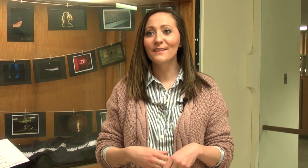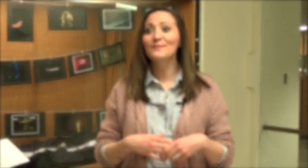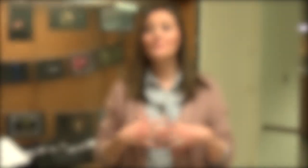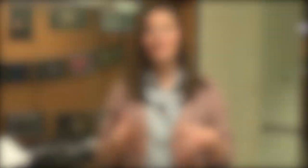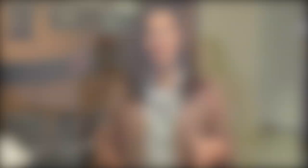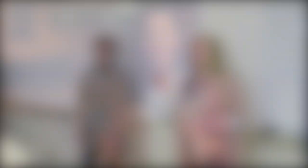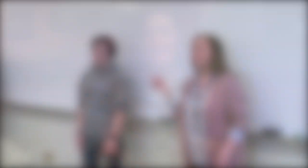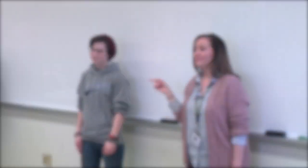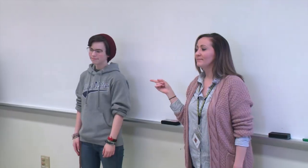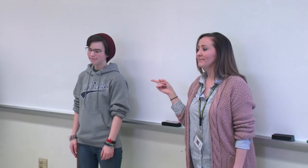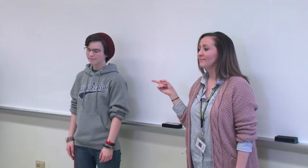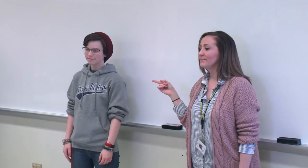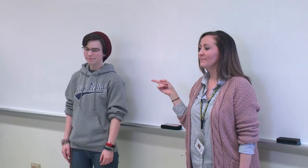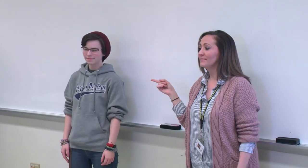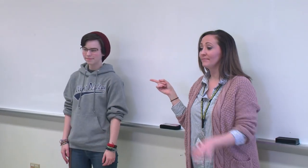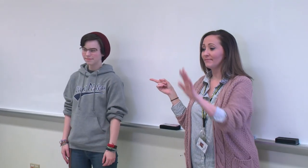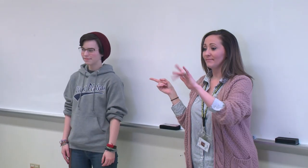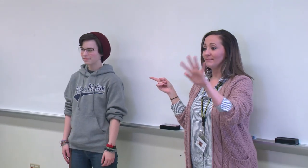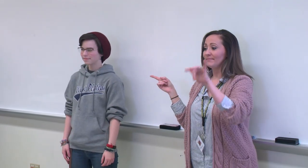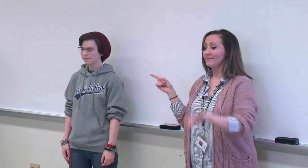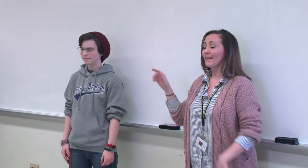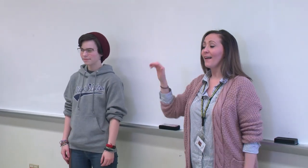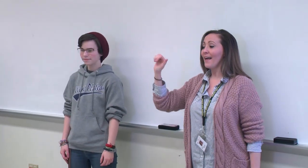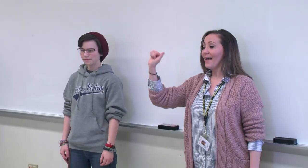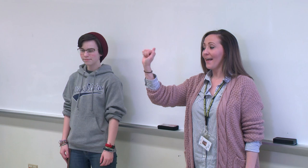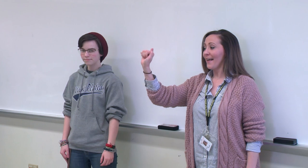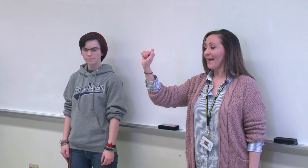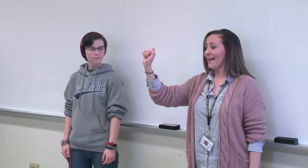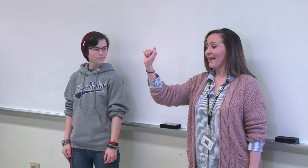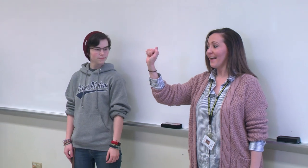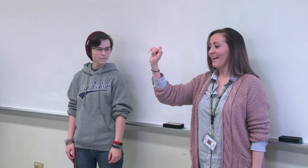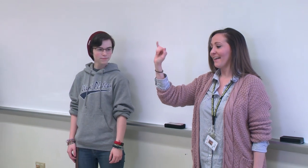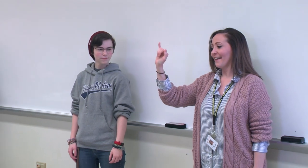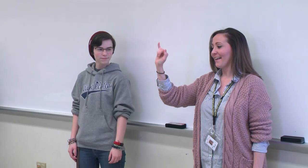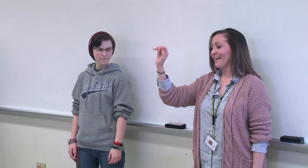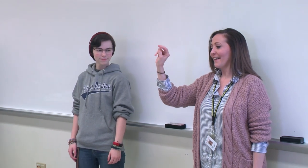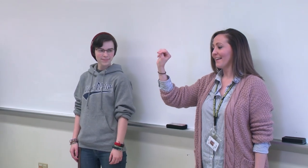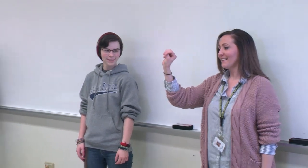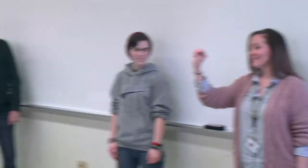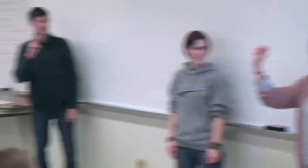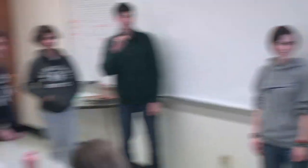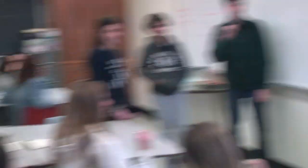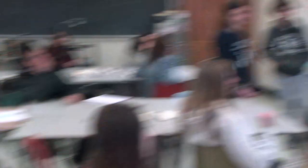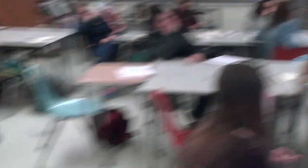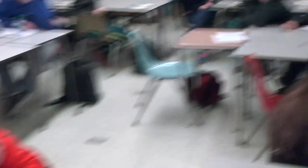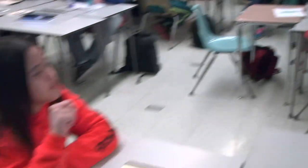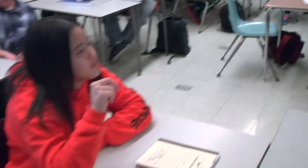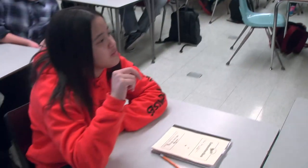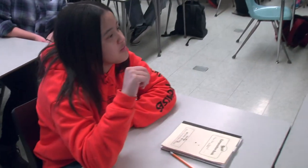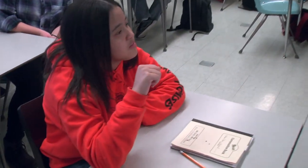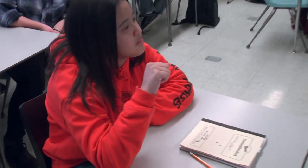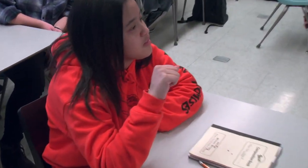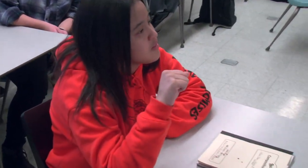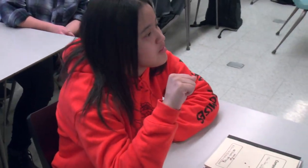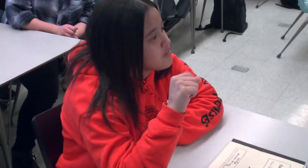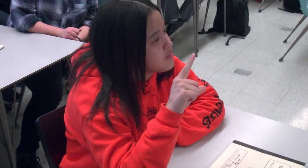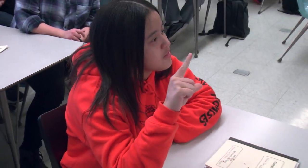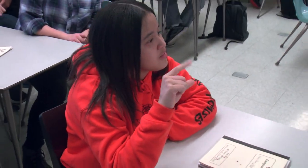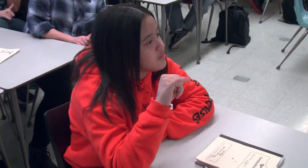exploded they can produce a lot of sign language their receptive skills are amazing they can understand what I'm saying without me